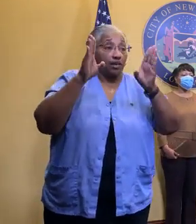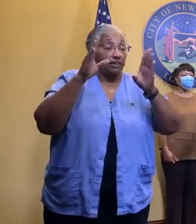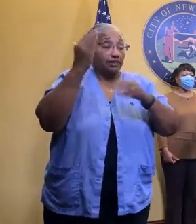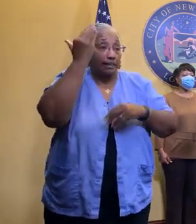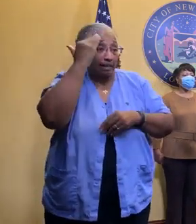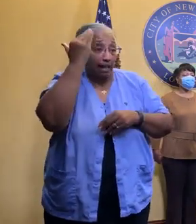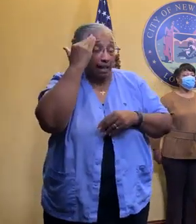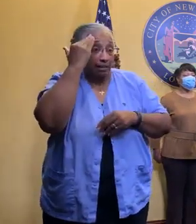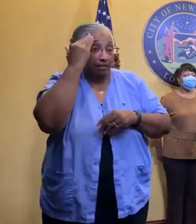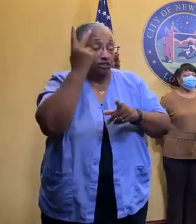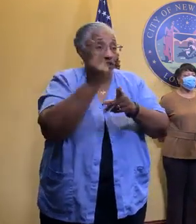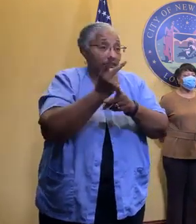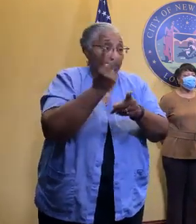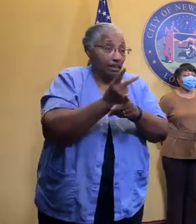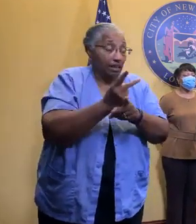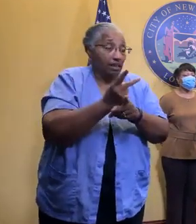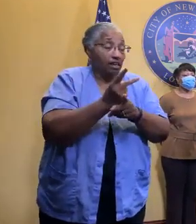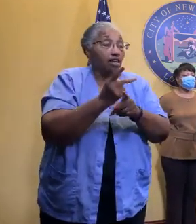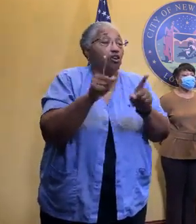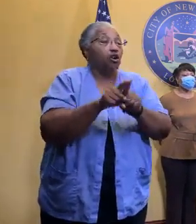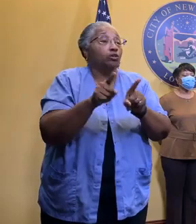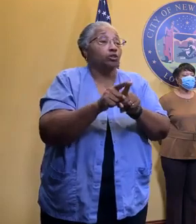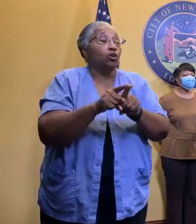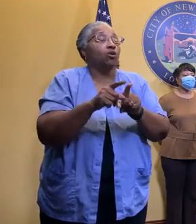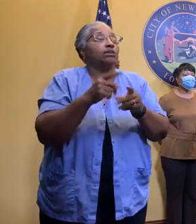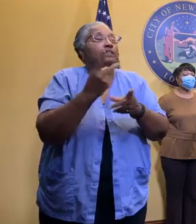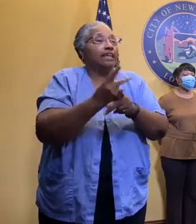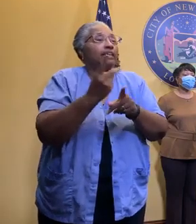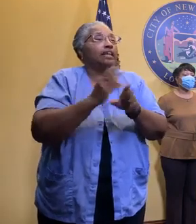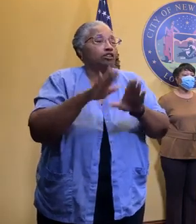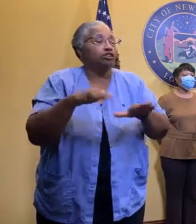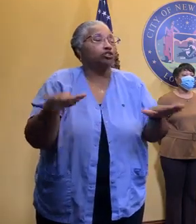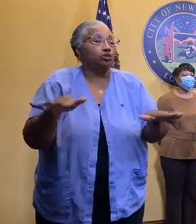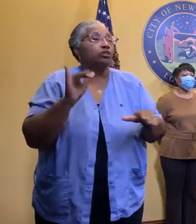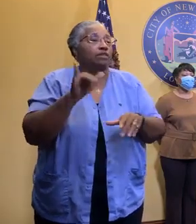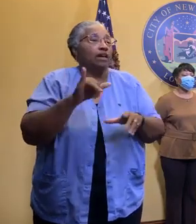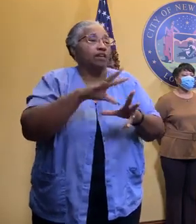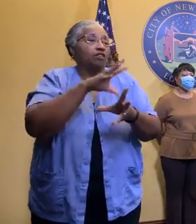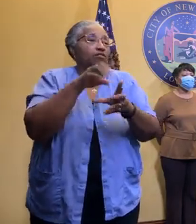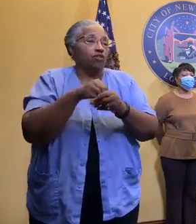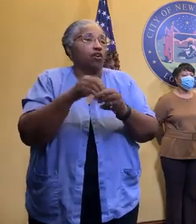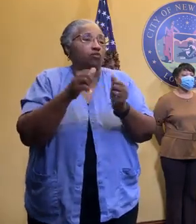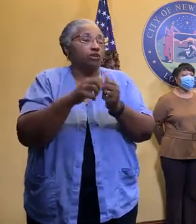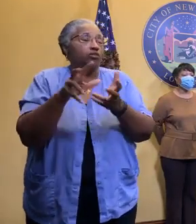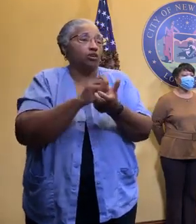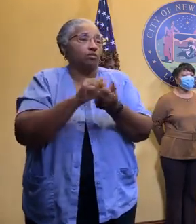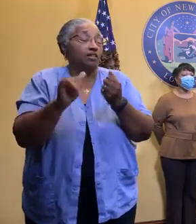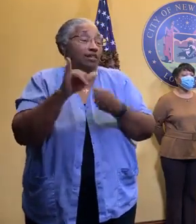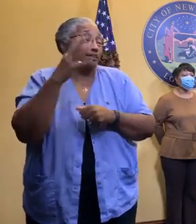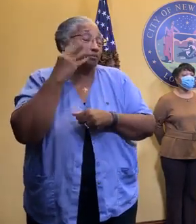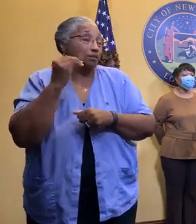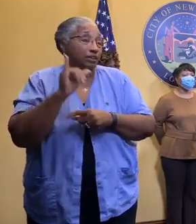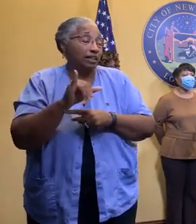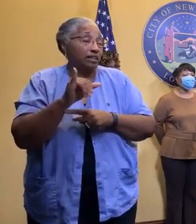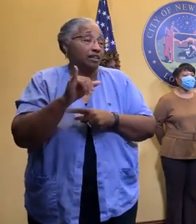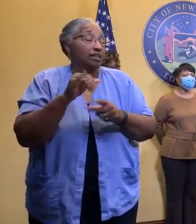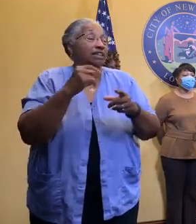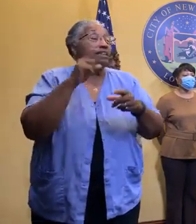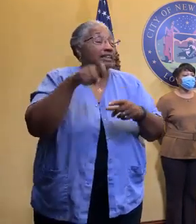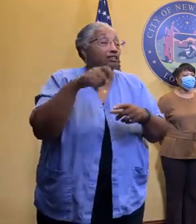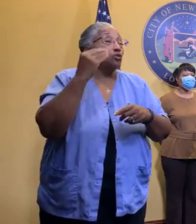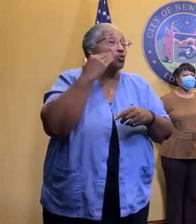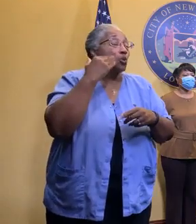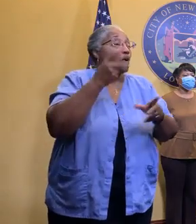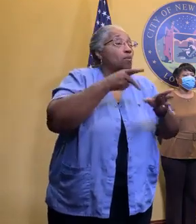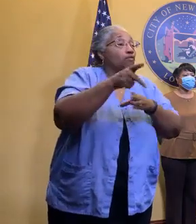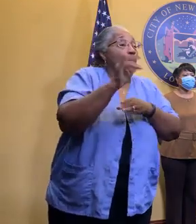of the clinical and peer workforce caring for children dealing with trauma. What does that mean? We need to make sure the professionals that are dealing with our children know